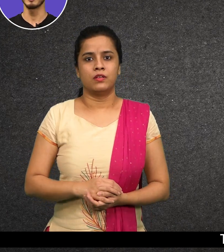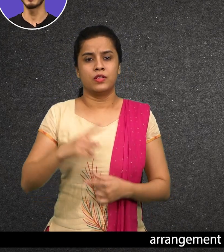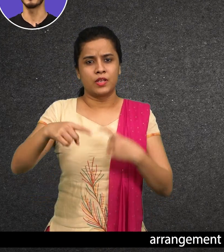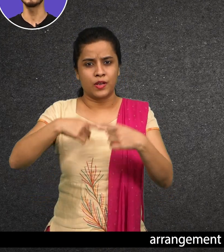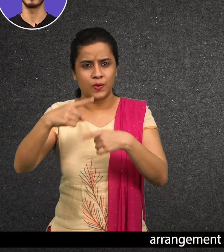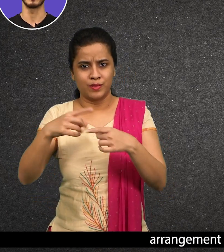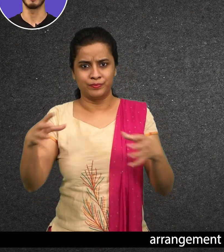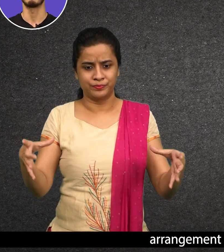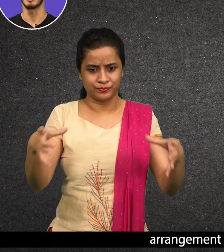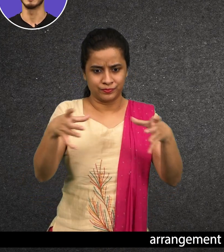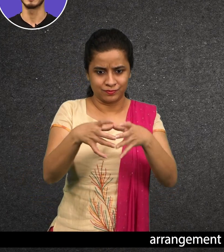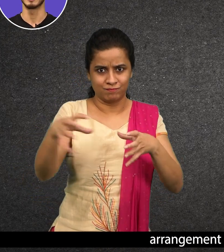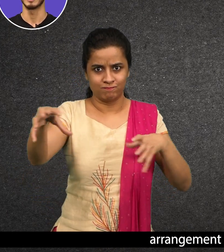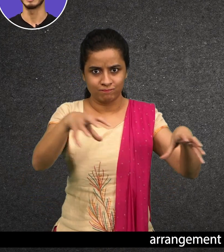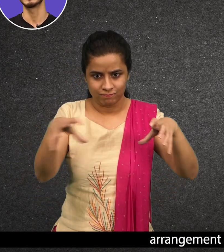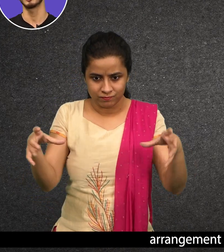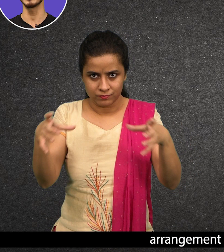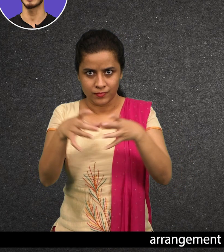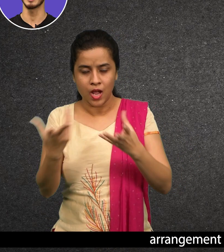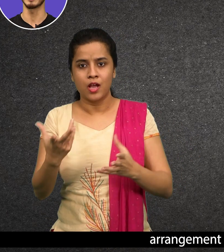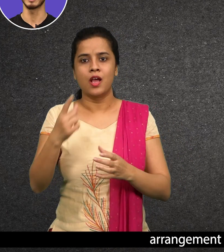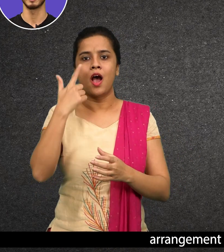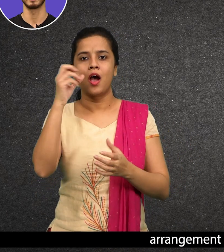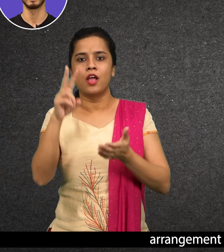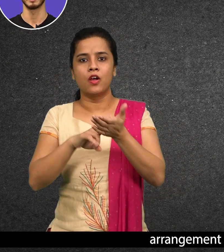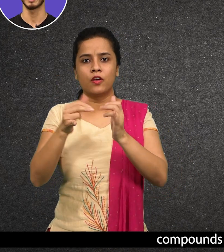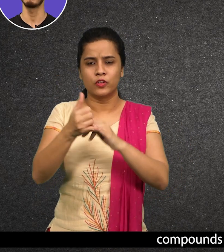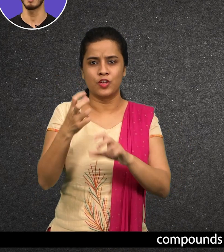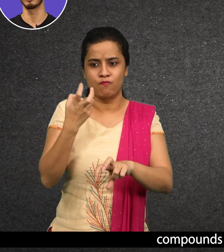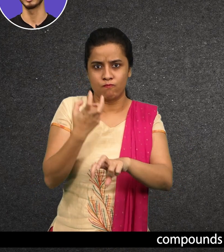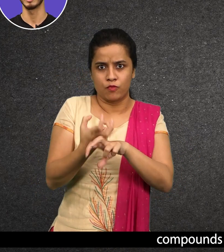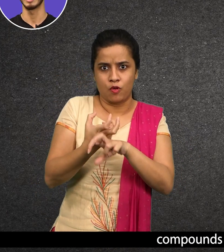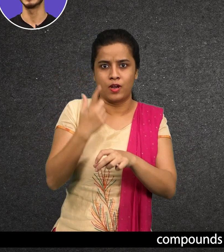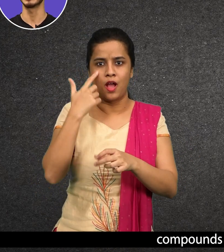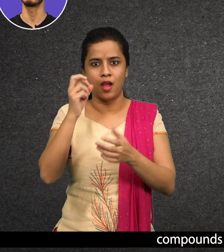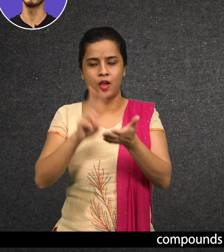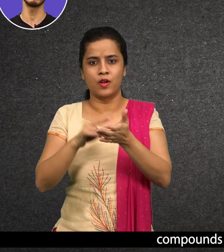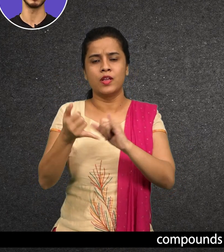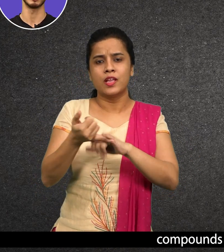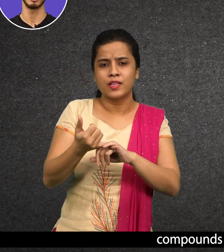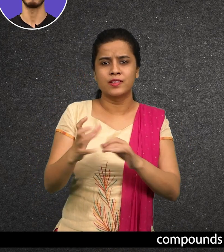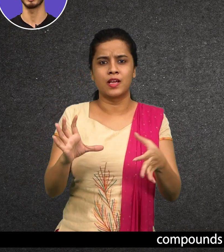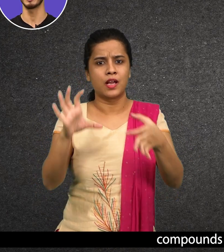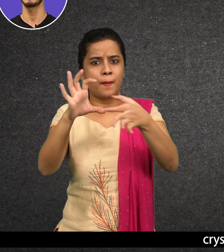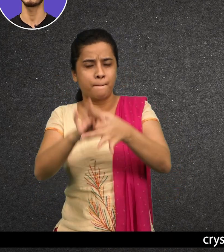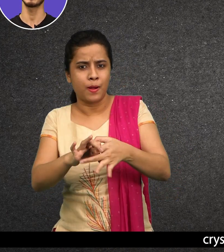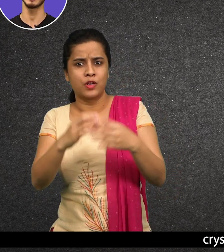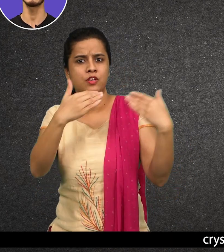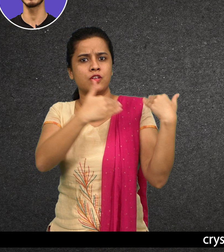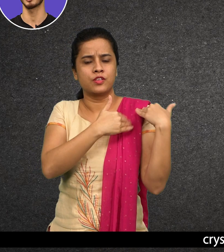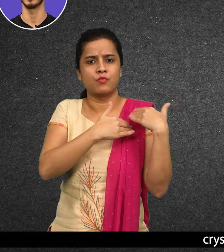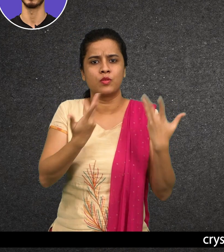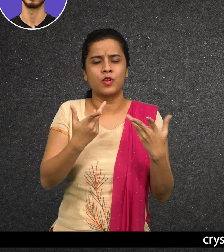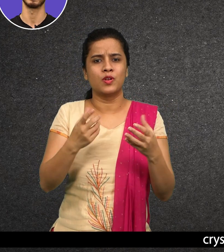The regular arrangement of ions in the solid ionic compounds is responsible for their